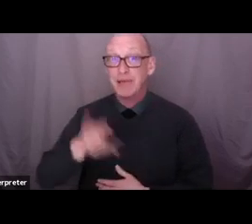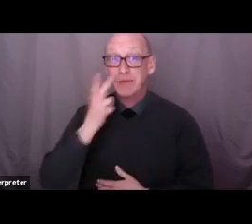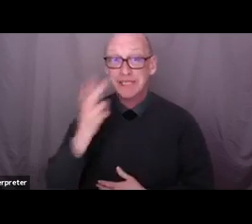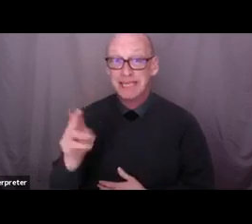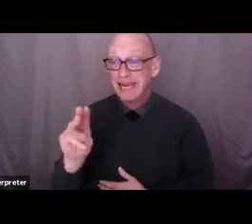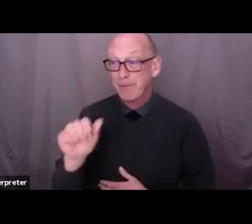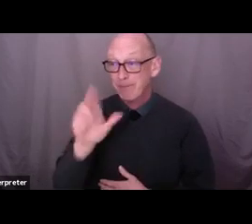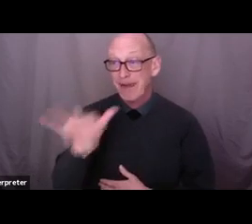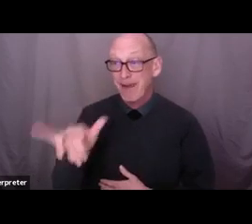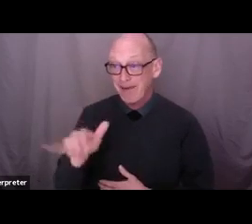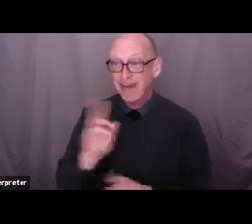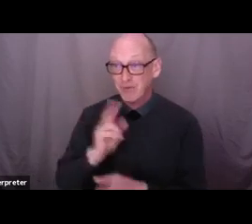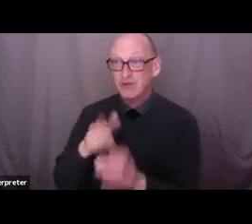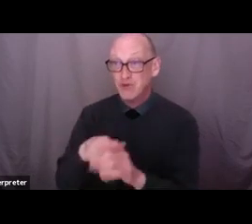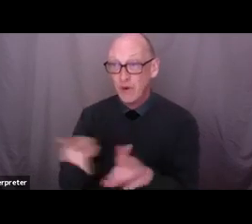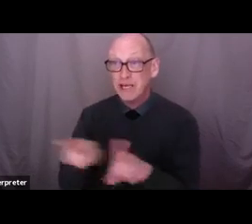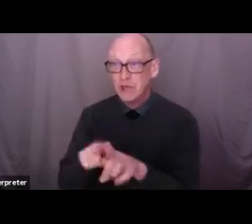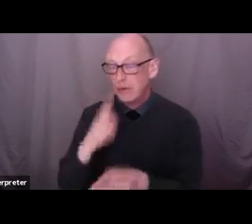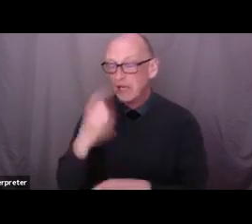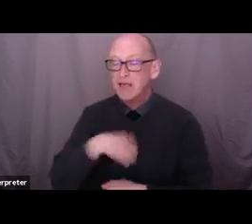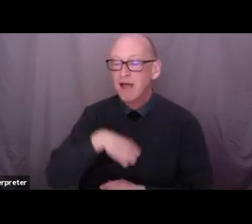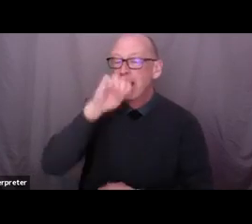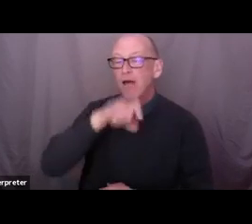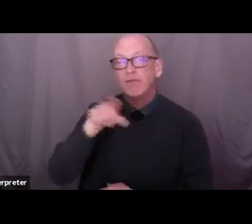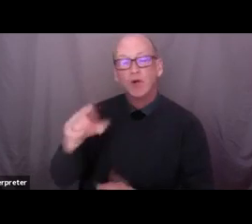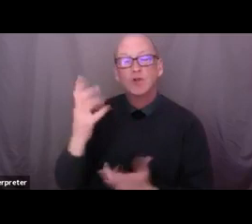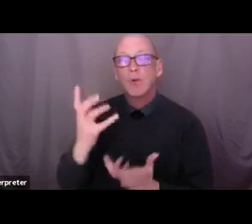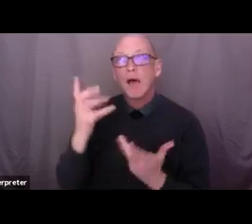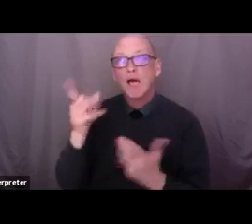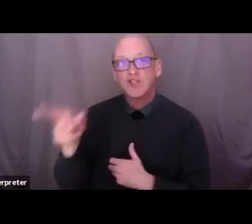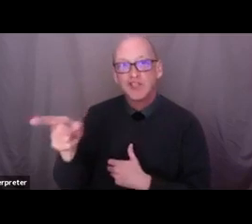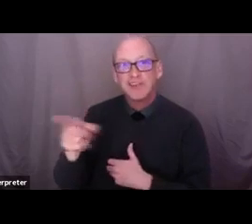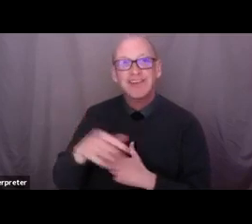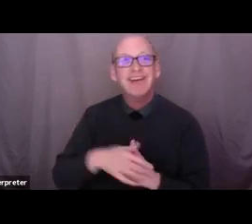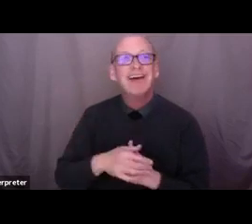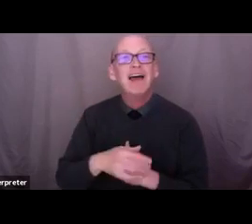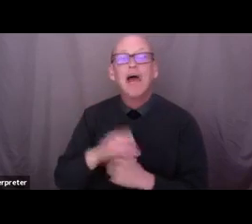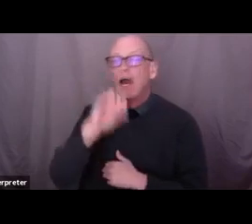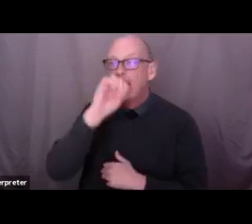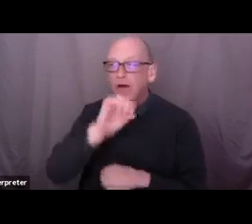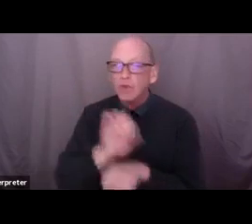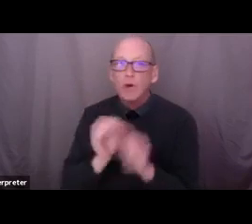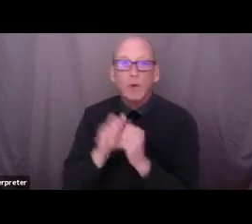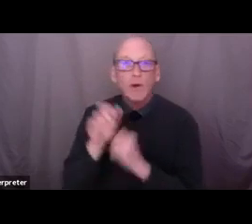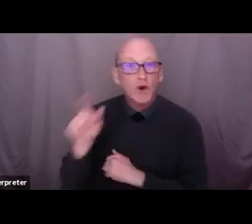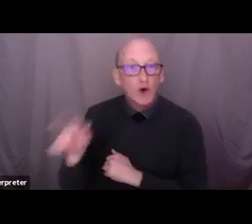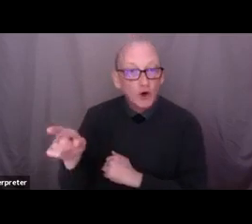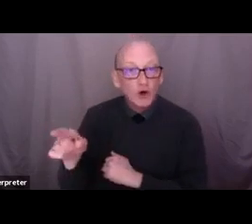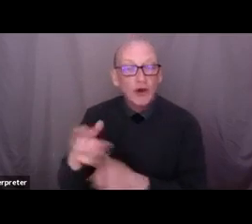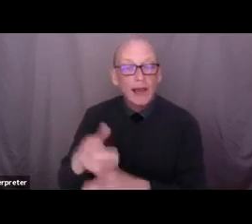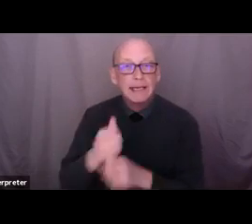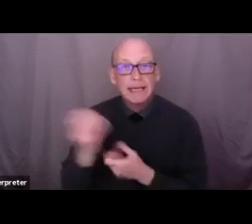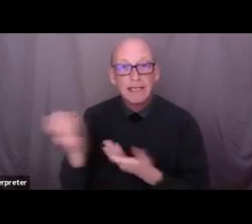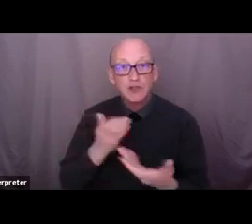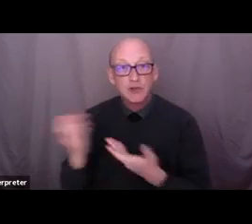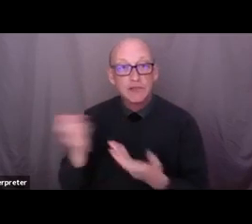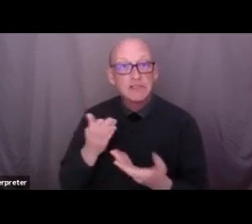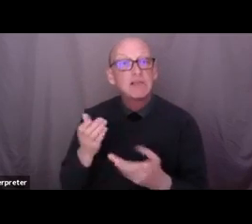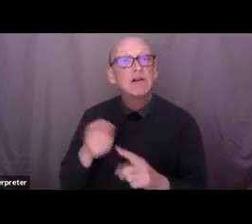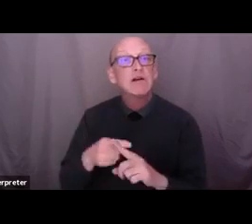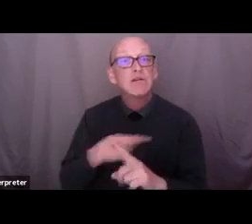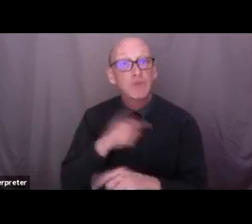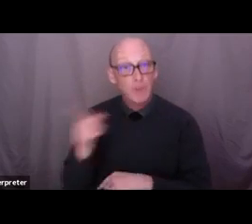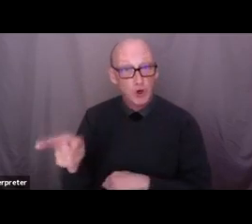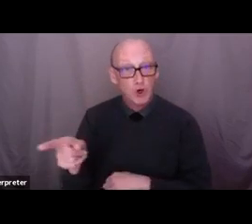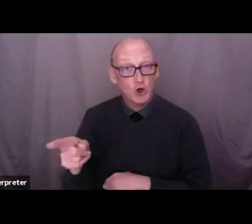Mary was going to be here too, because I love her so much, and love working with her and getting services from